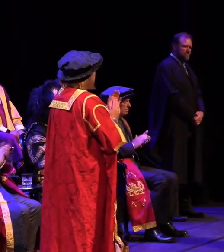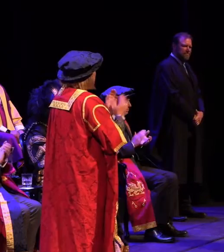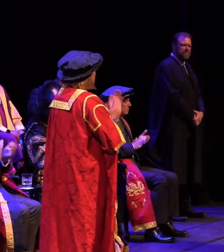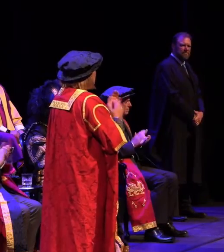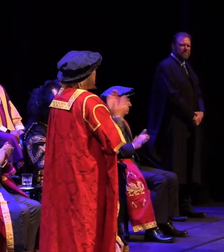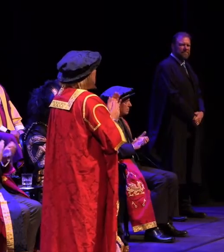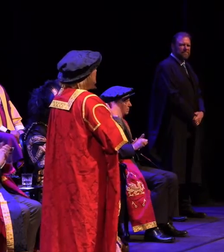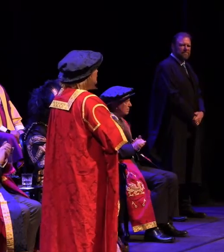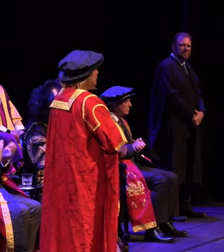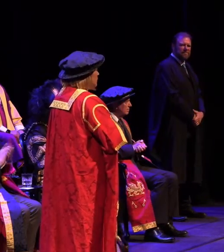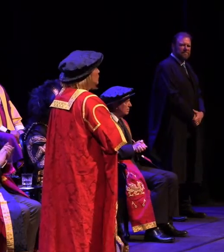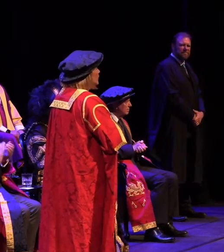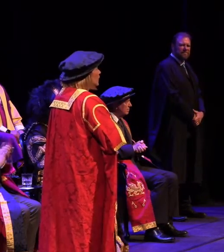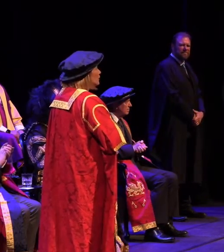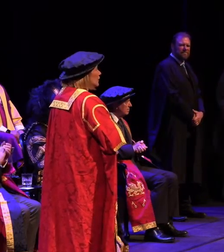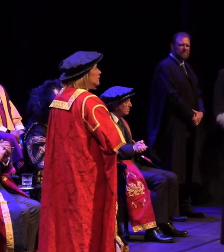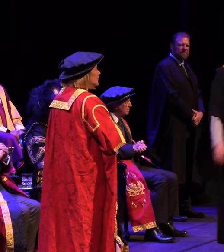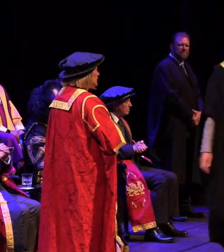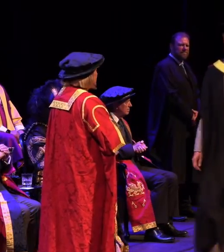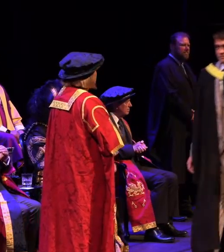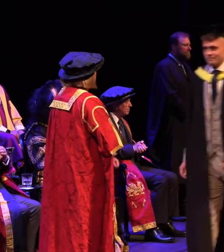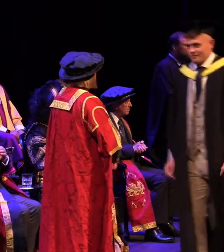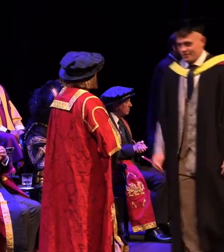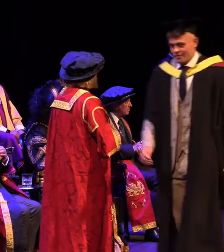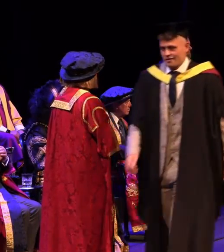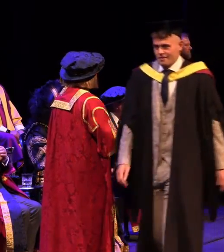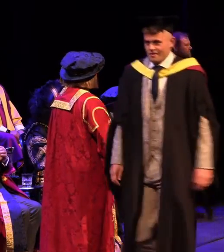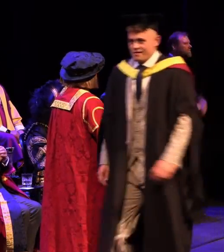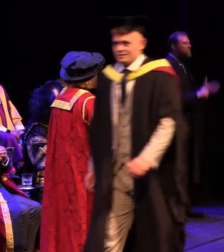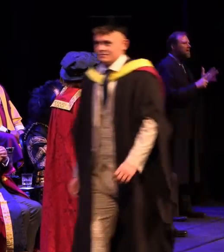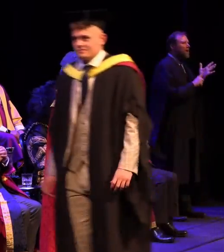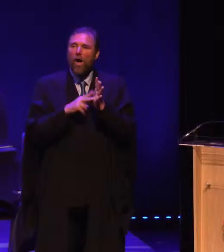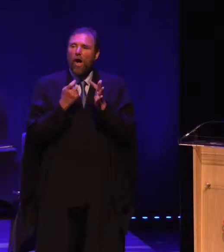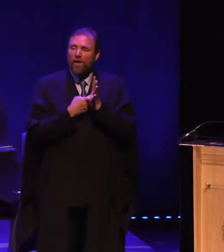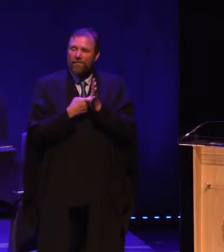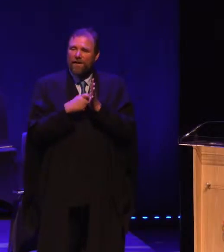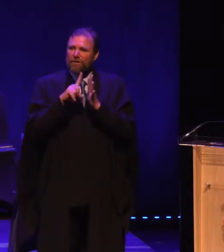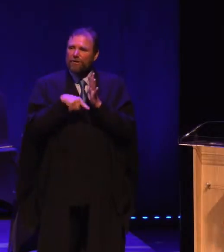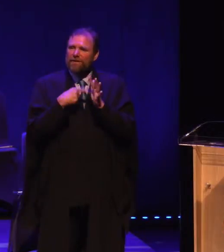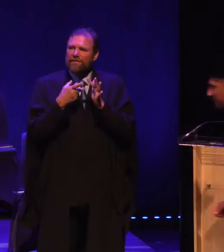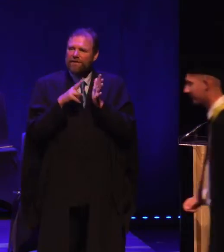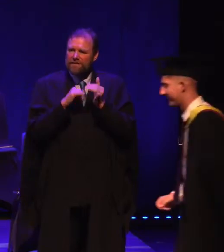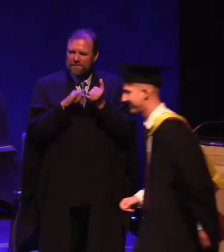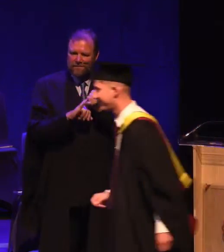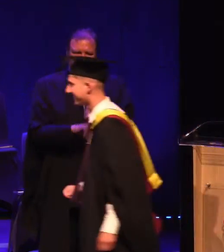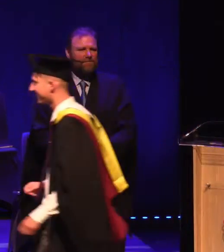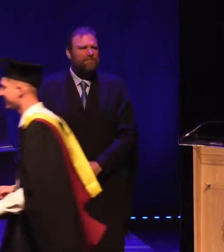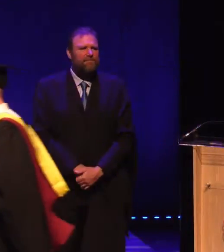Oliver Jeans.